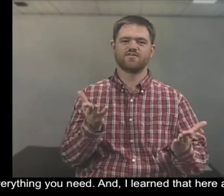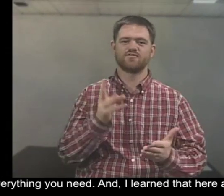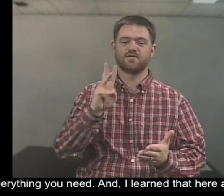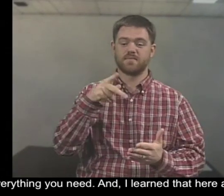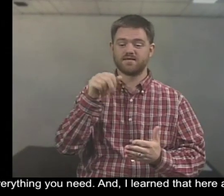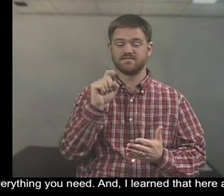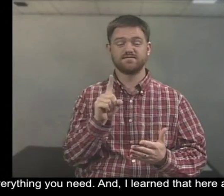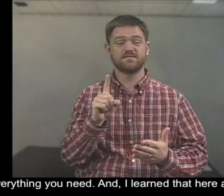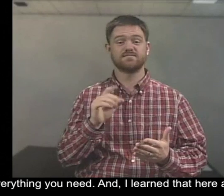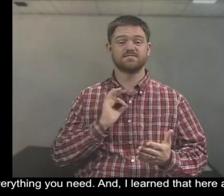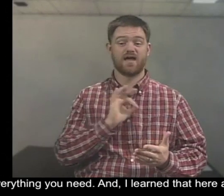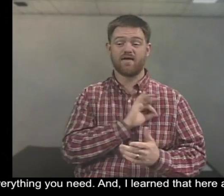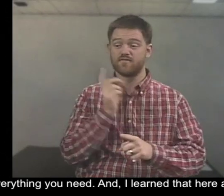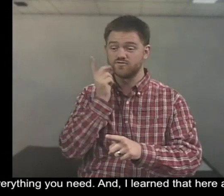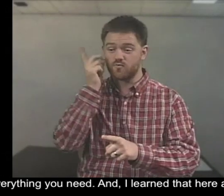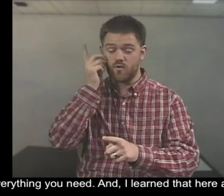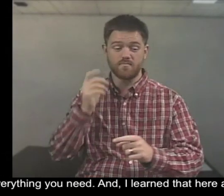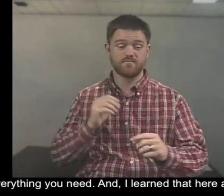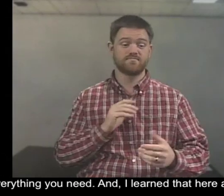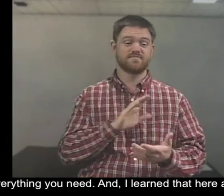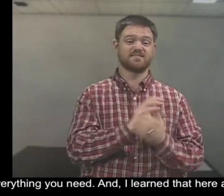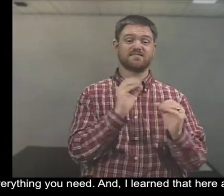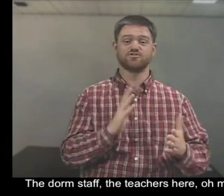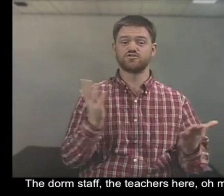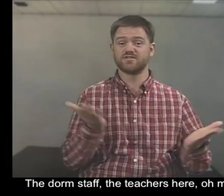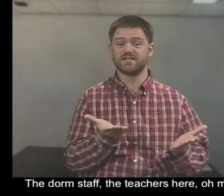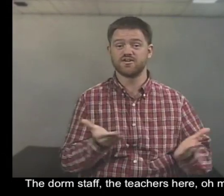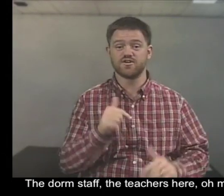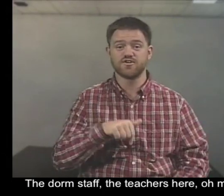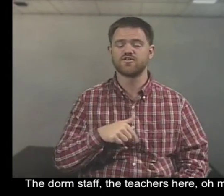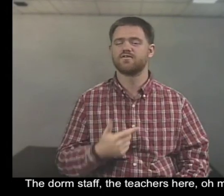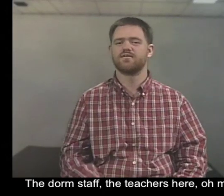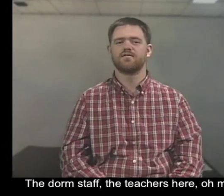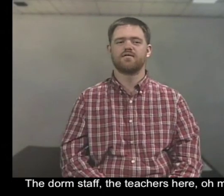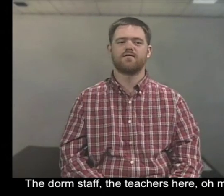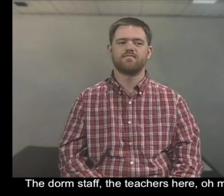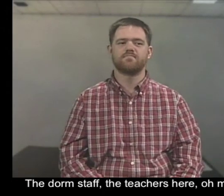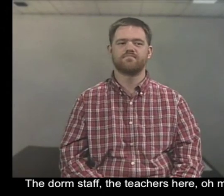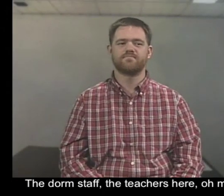learned that here at WPSD. The dorm staff, the teachers here,